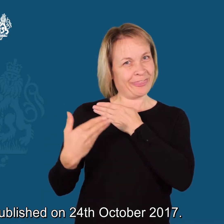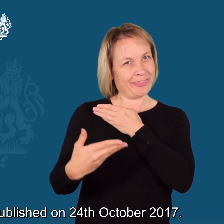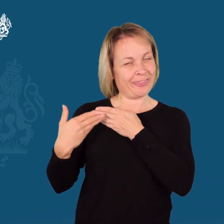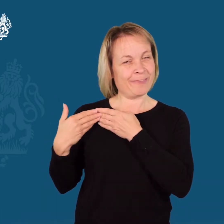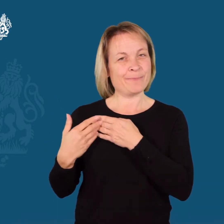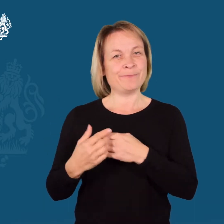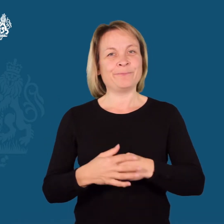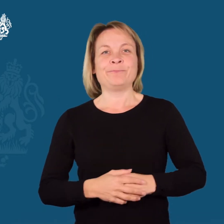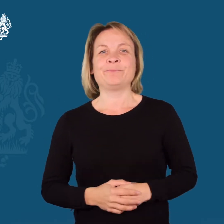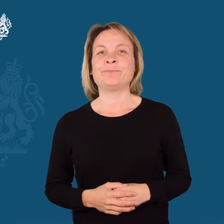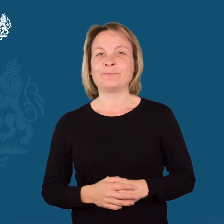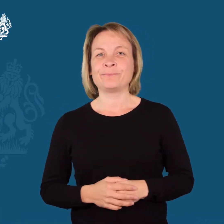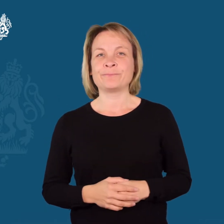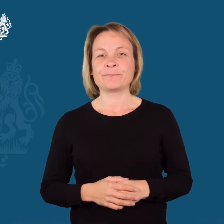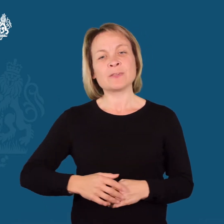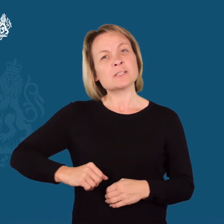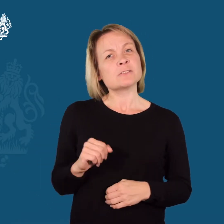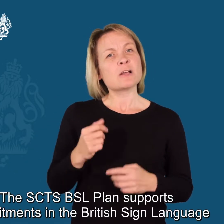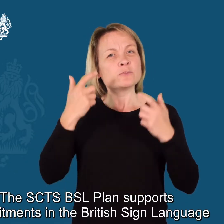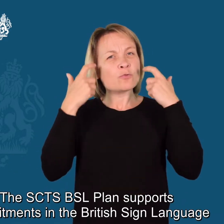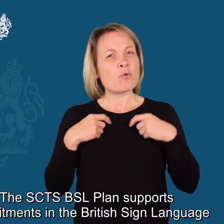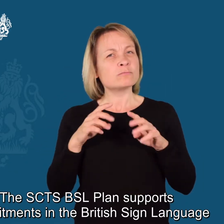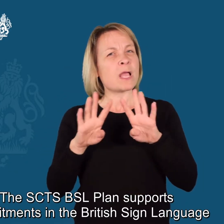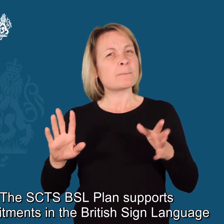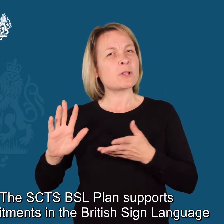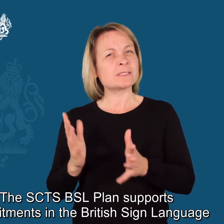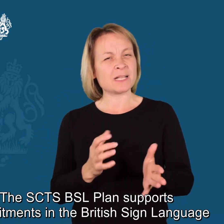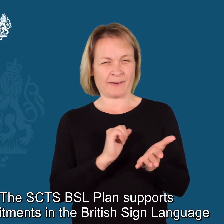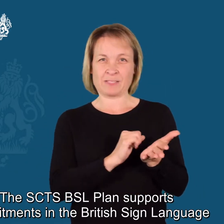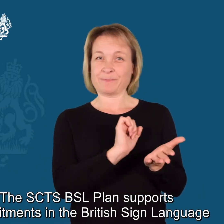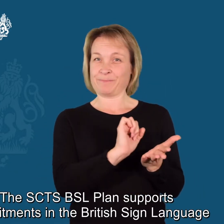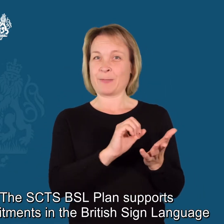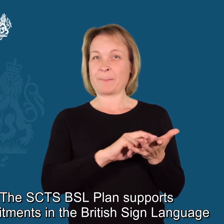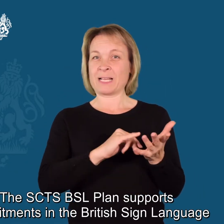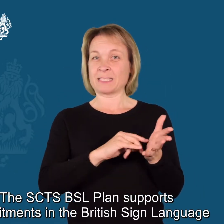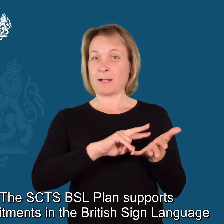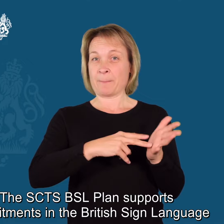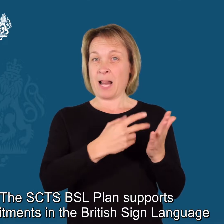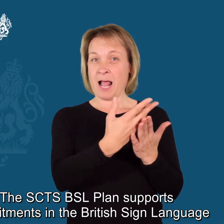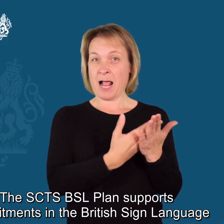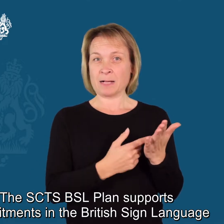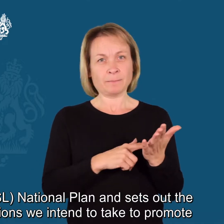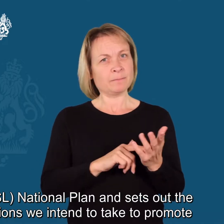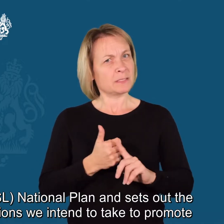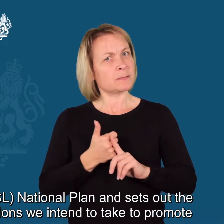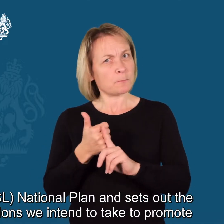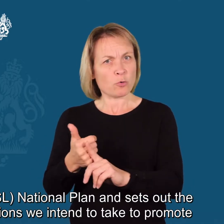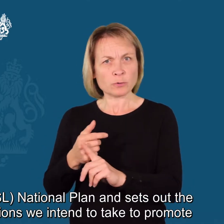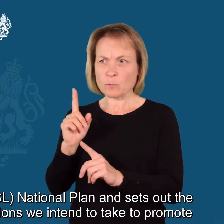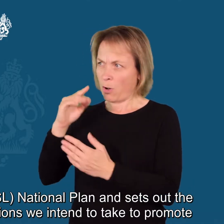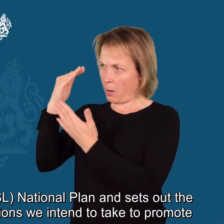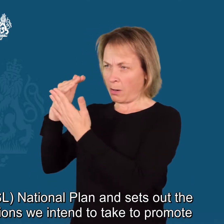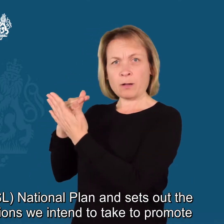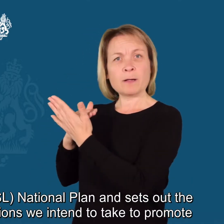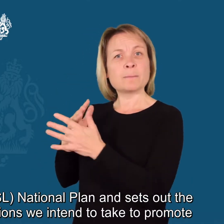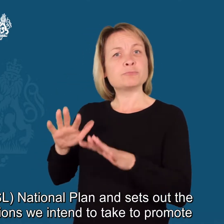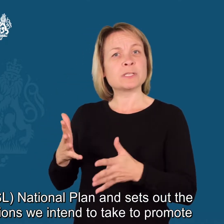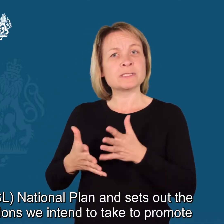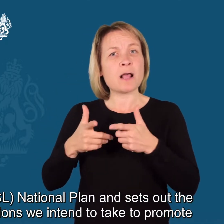Plan supports commitments in the British Sign Language BSL National Plan and sets out the actions we intend to take to